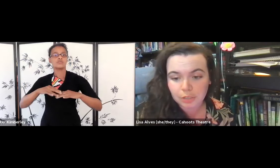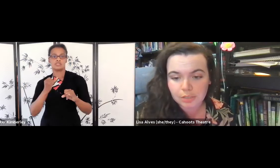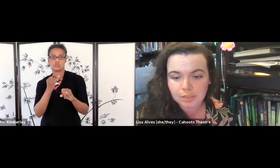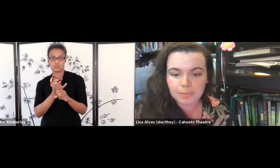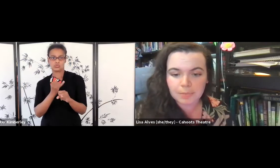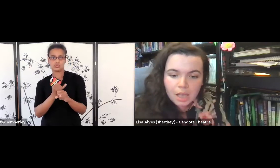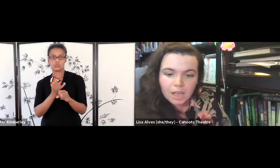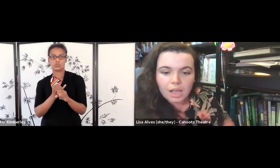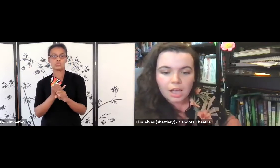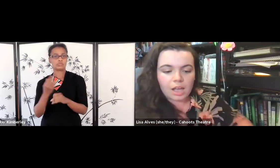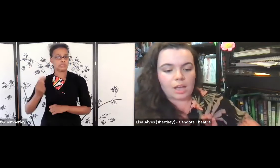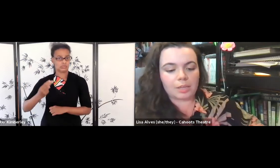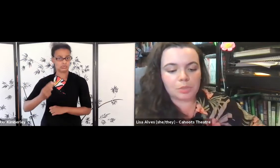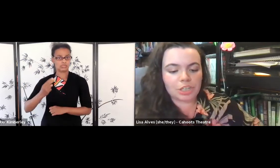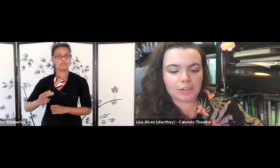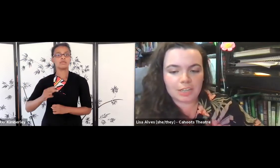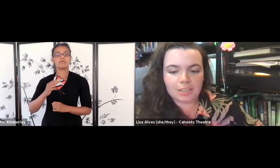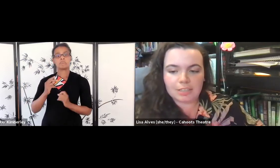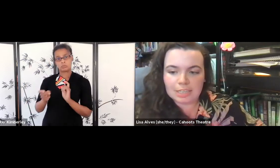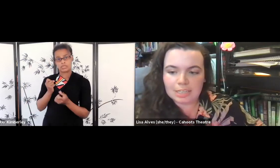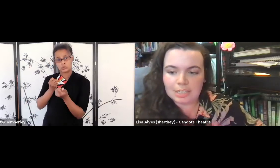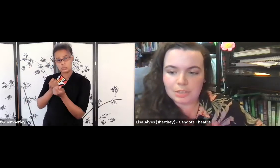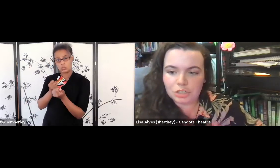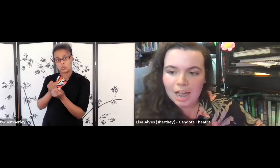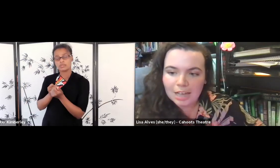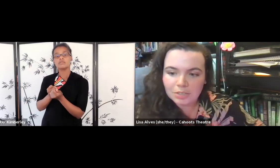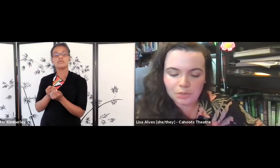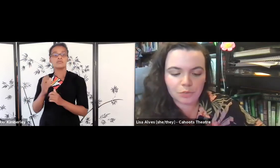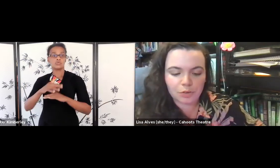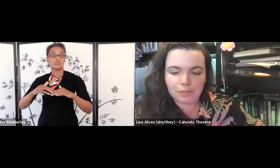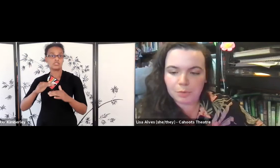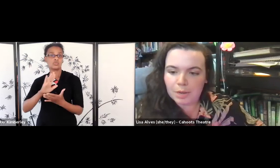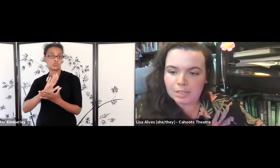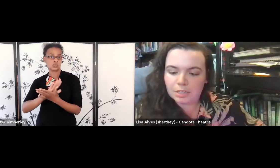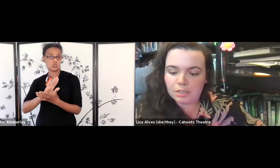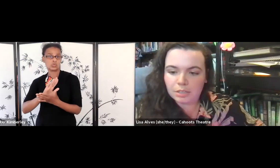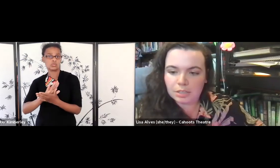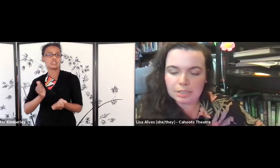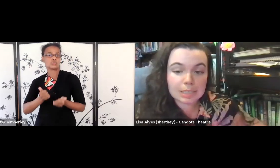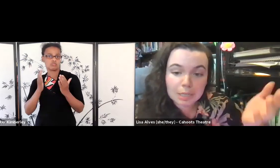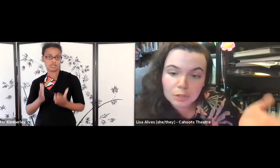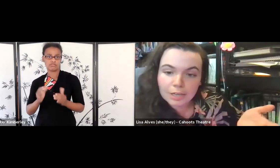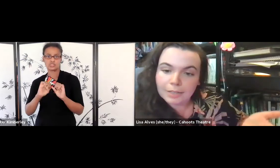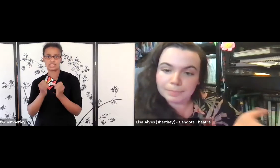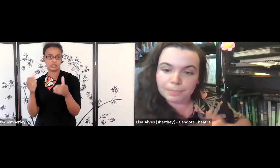1st. I am sharing the link in the chat for everyone to take a look.